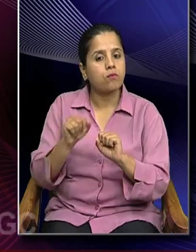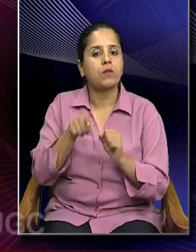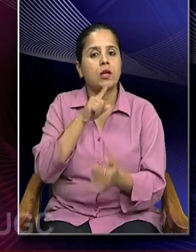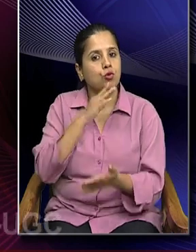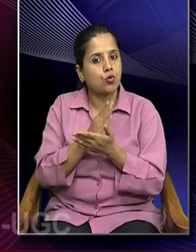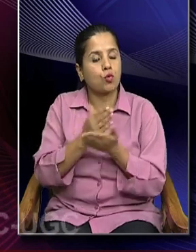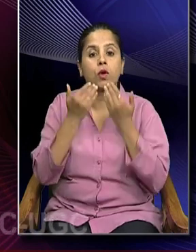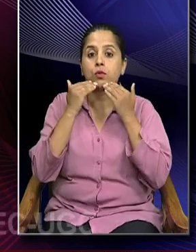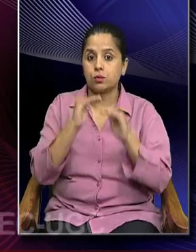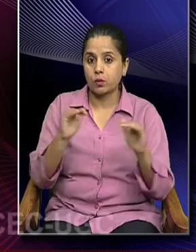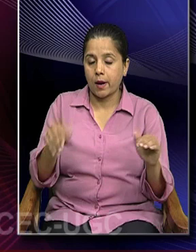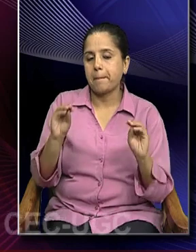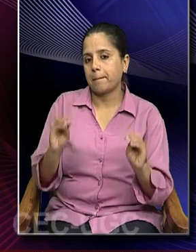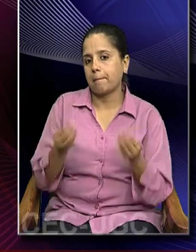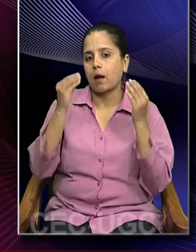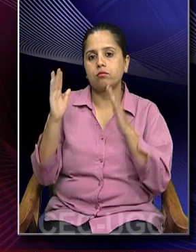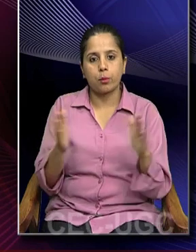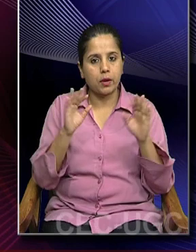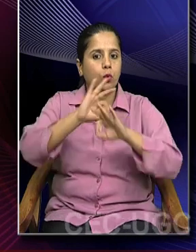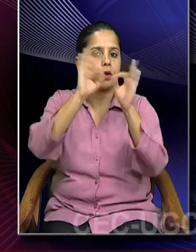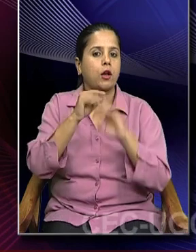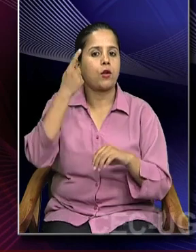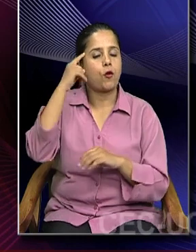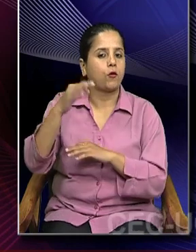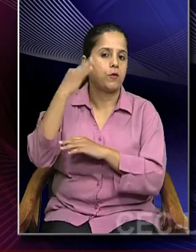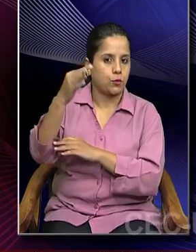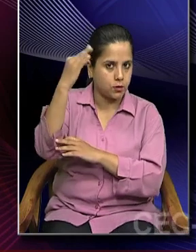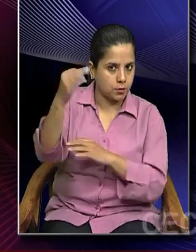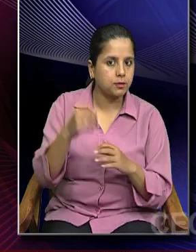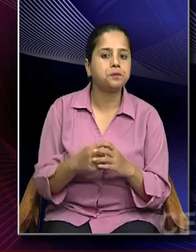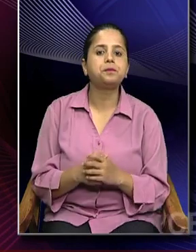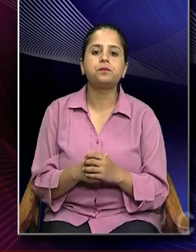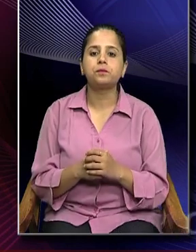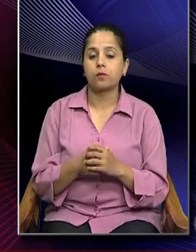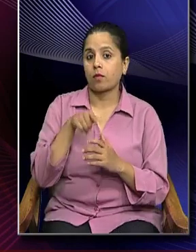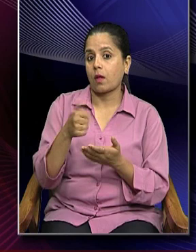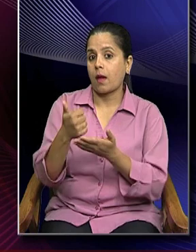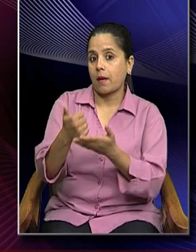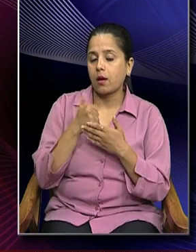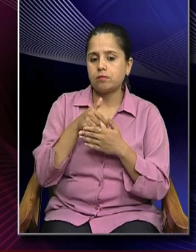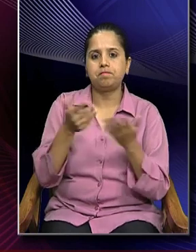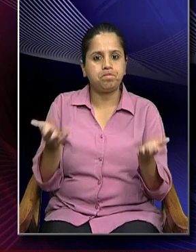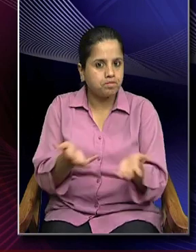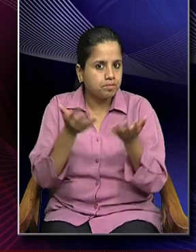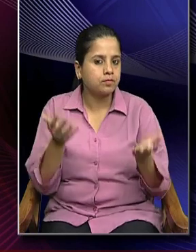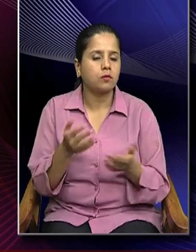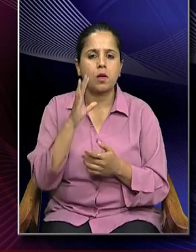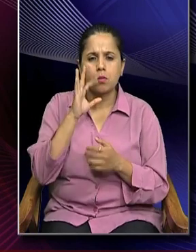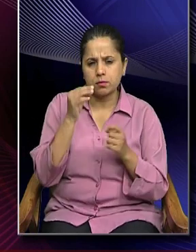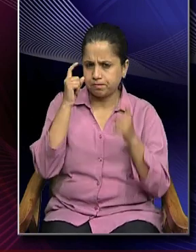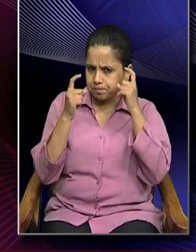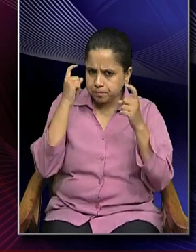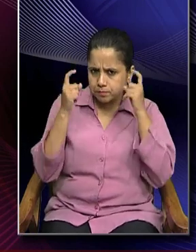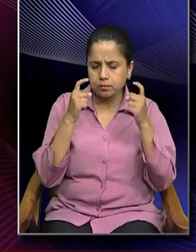the students are better prepared for the future. It helps in promoting the critical thinking